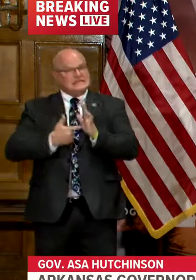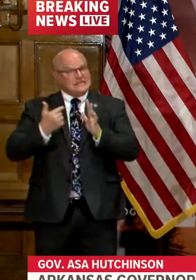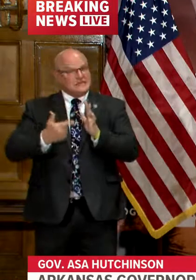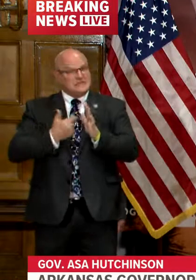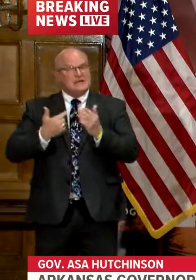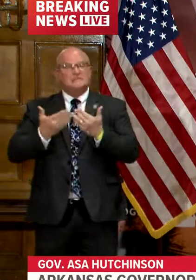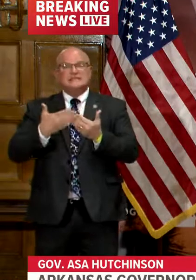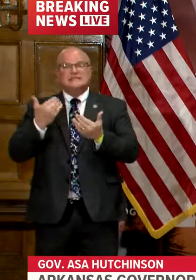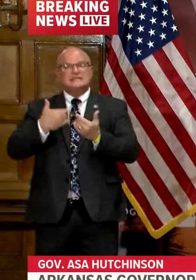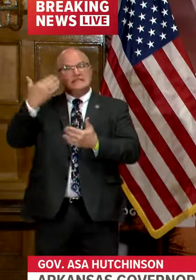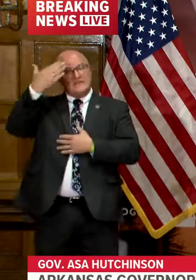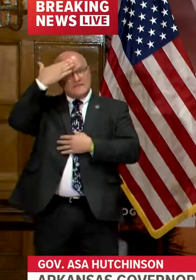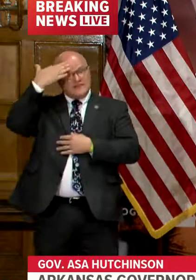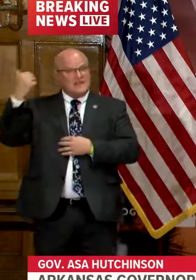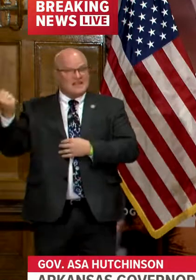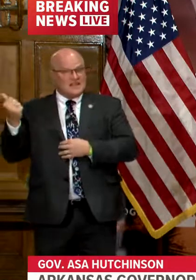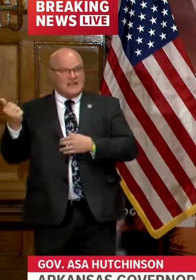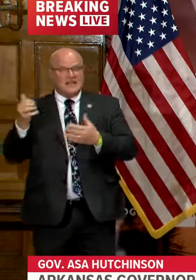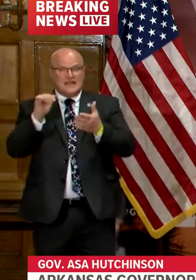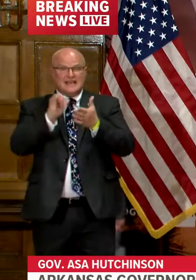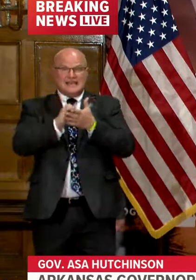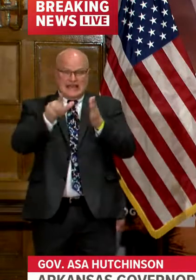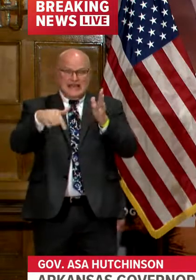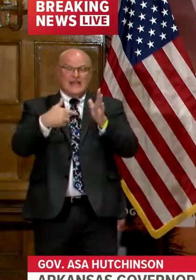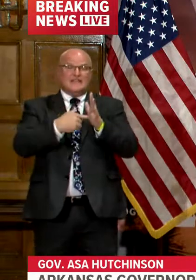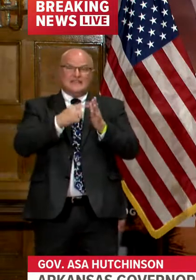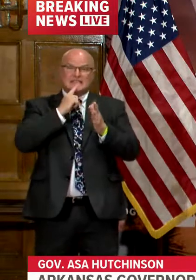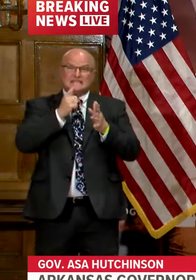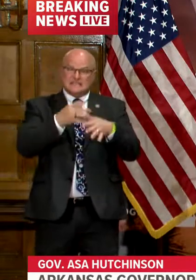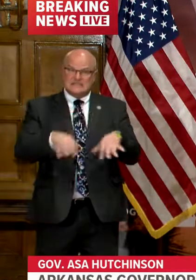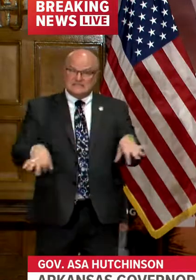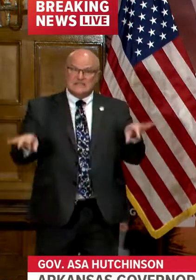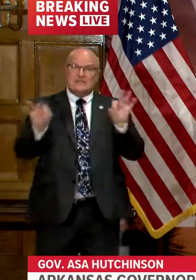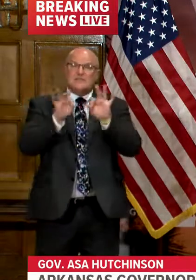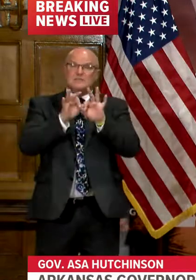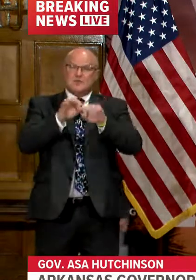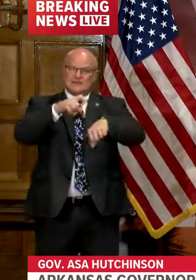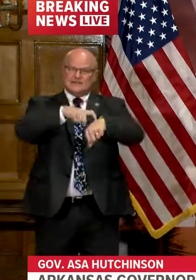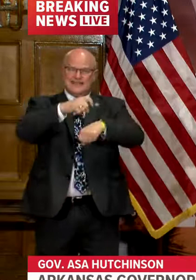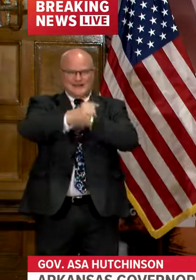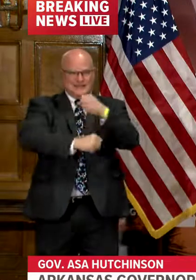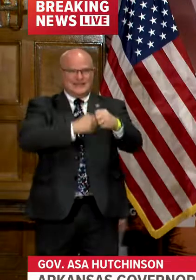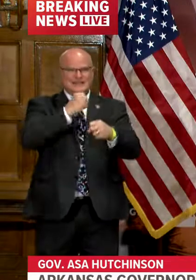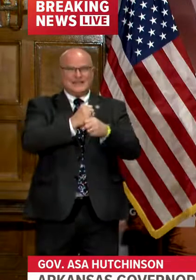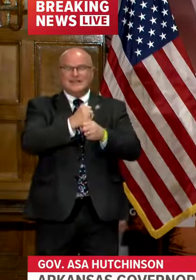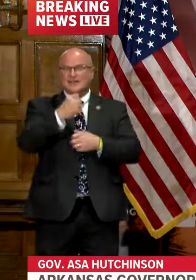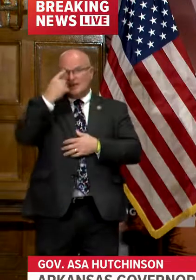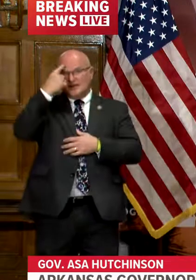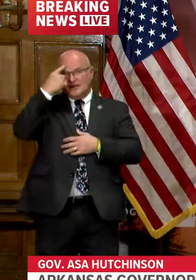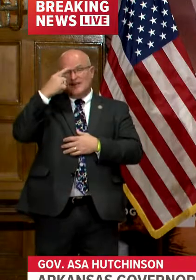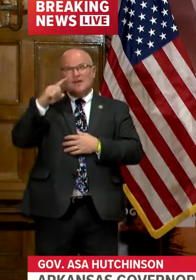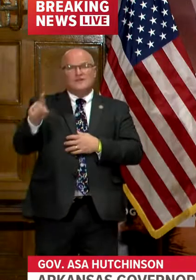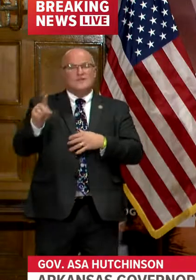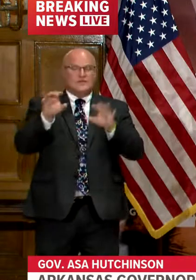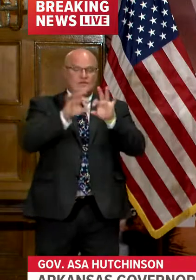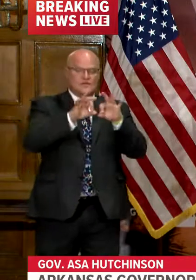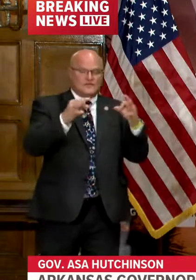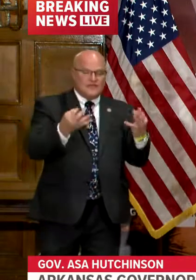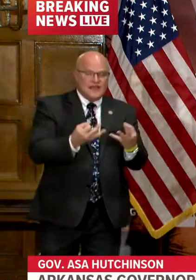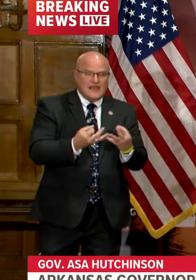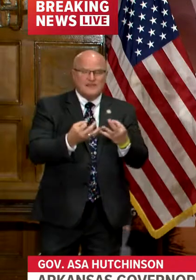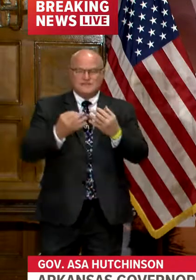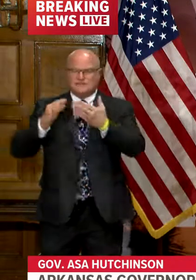it's easy to forget that this is an important season of the year for families,